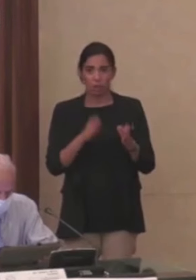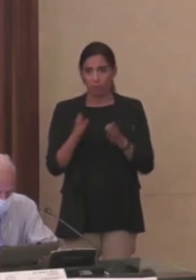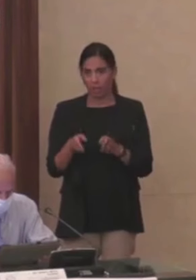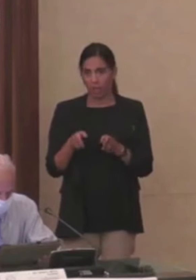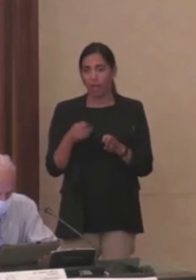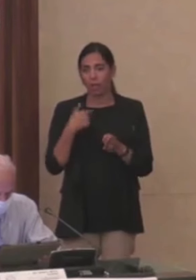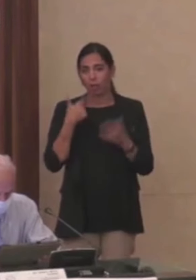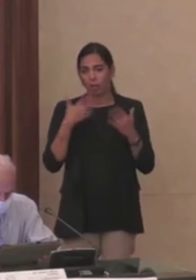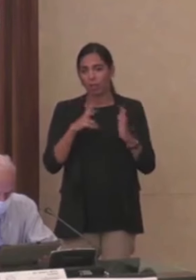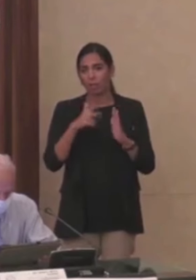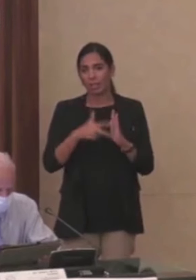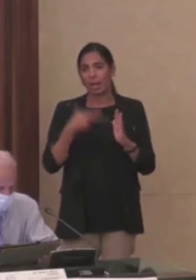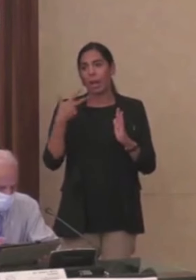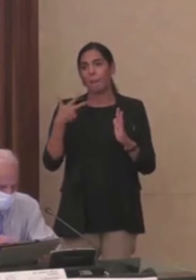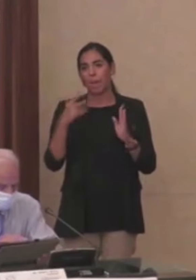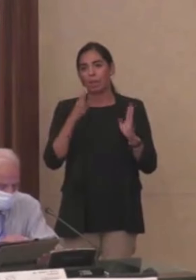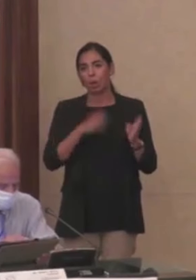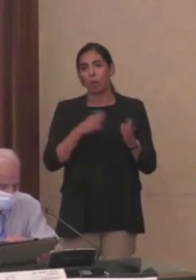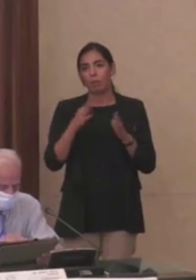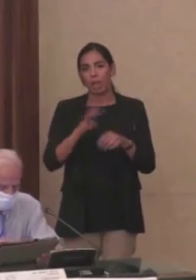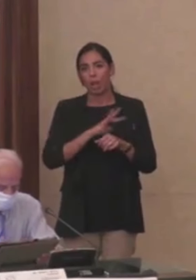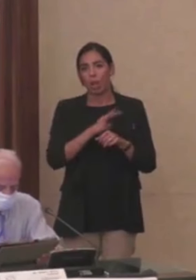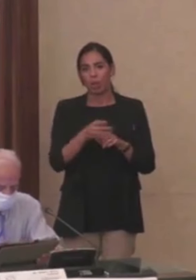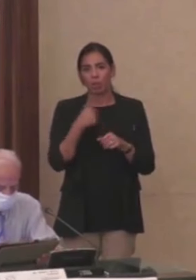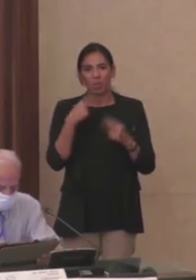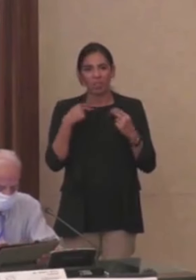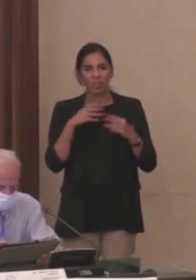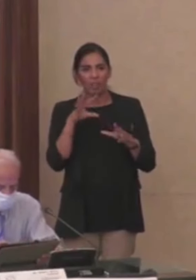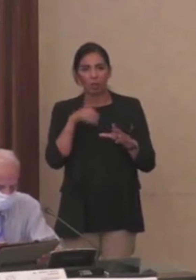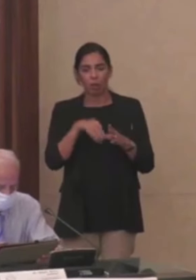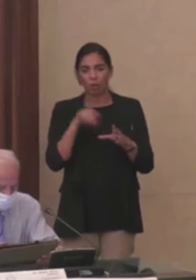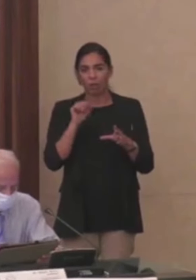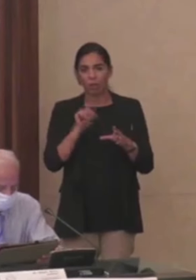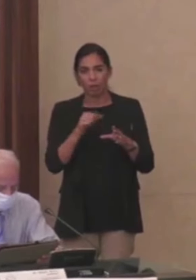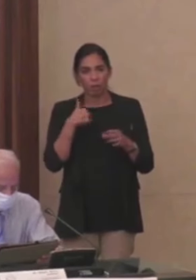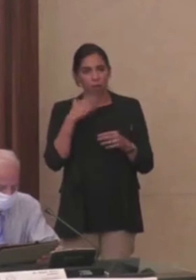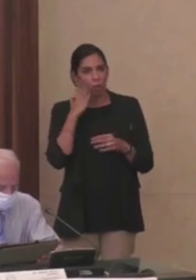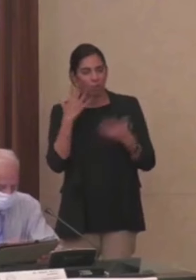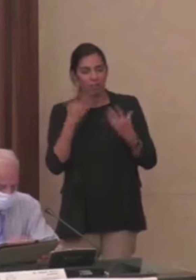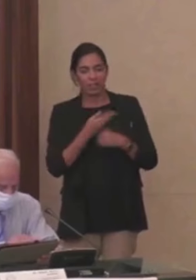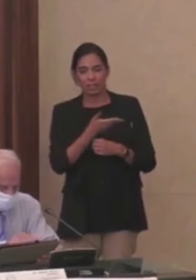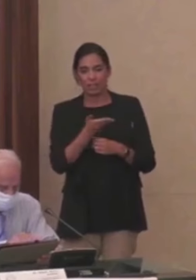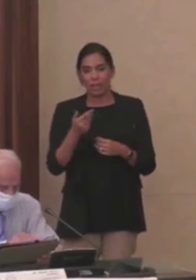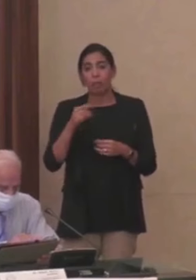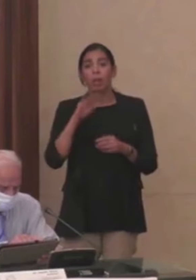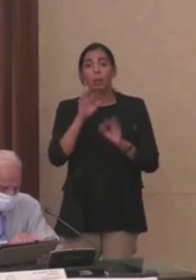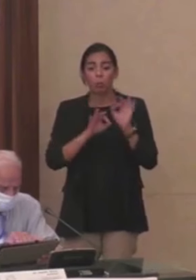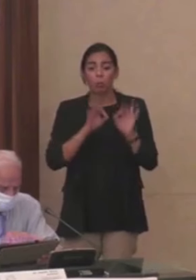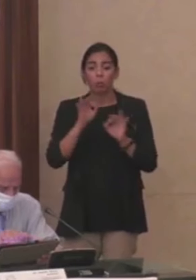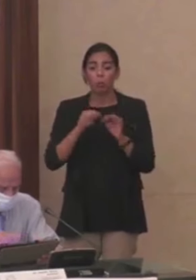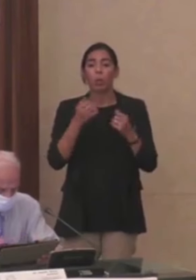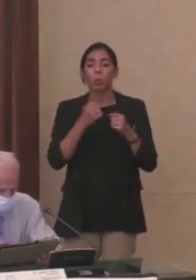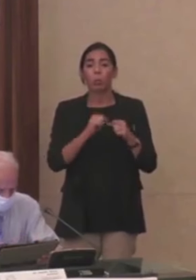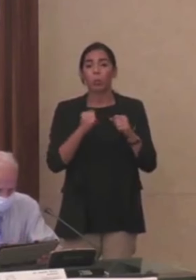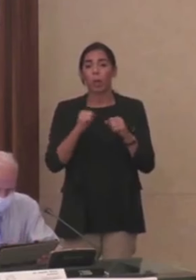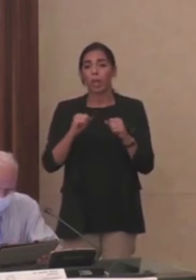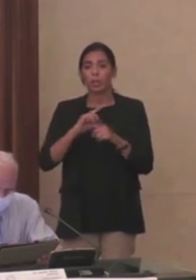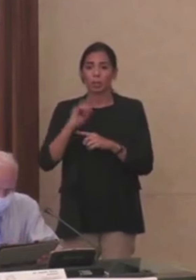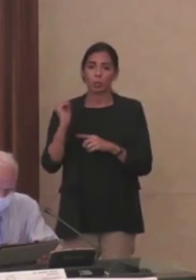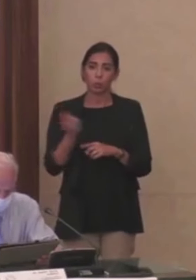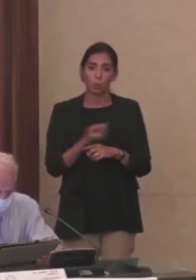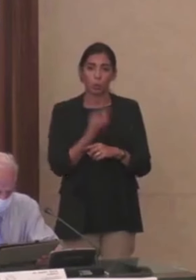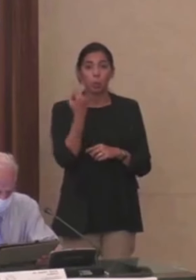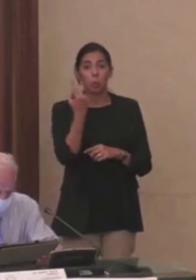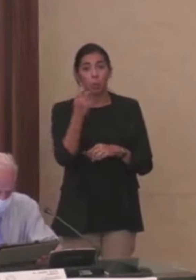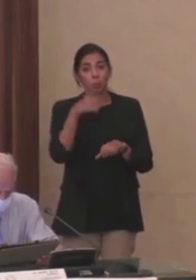450 patients in a hospital. I lived there, I treated them, and they all recovered.